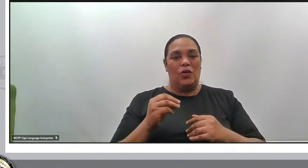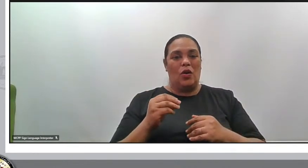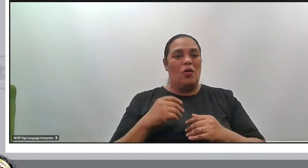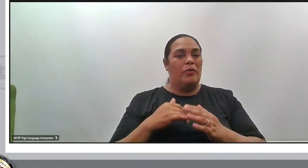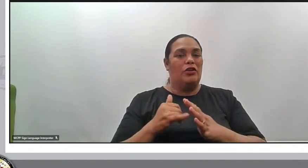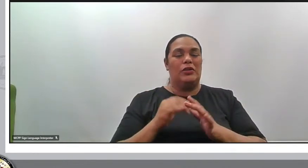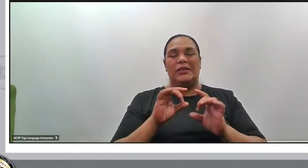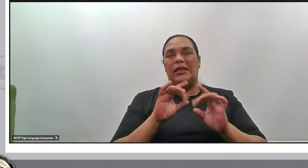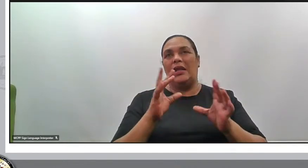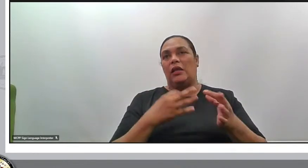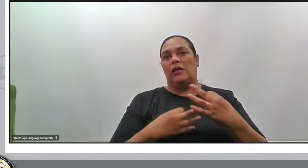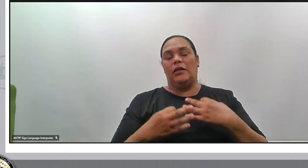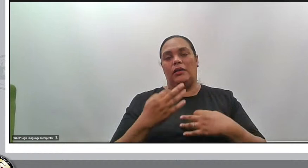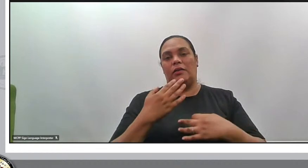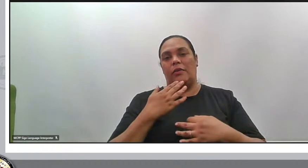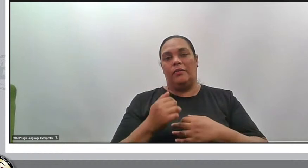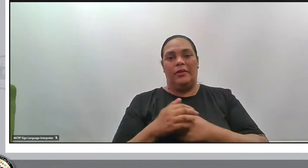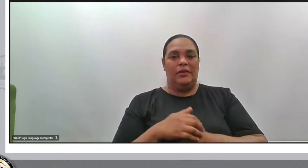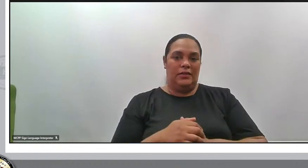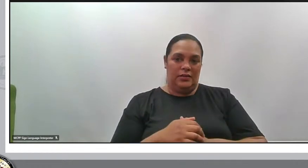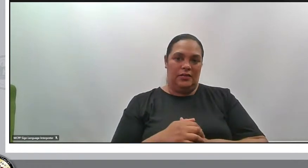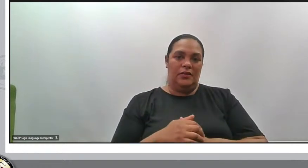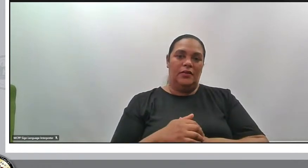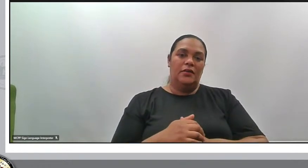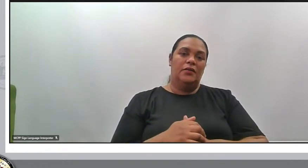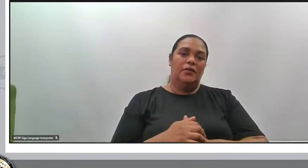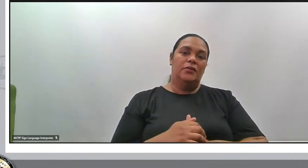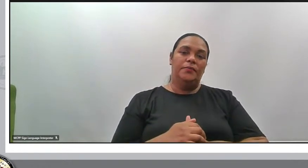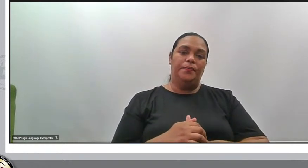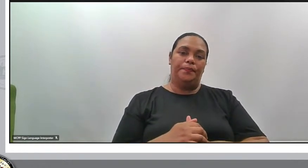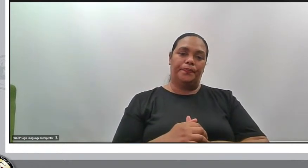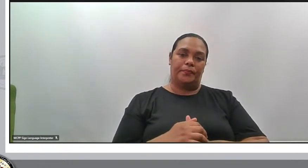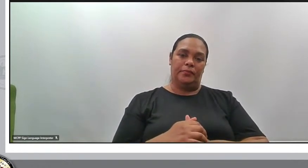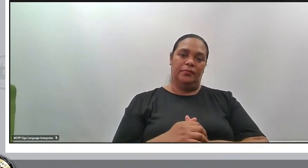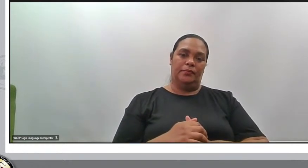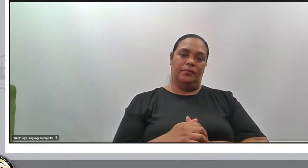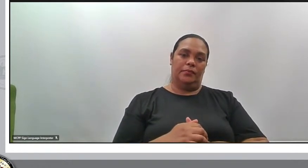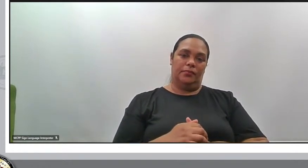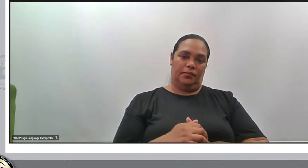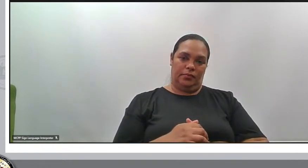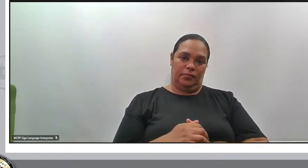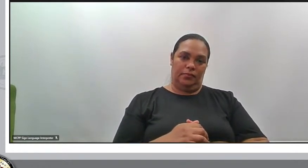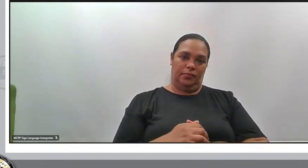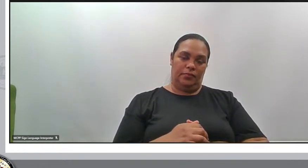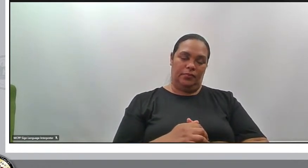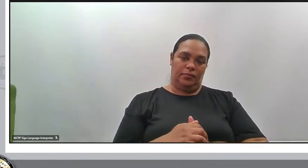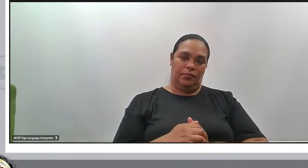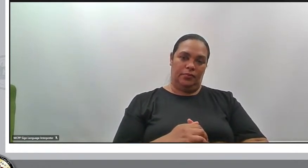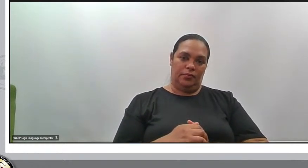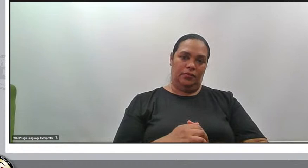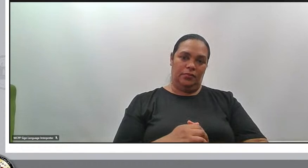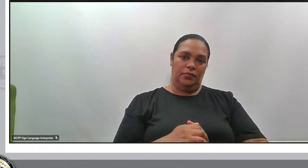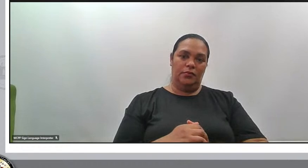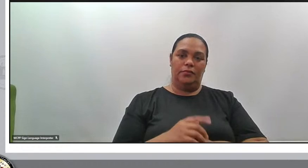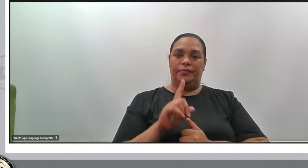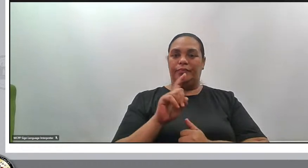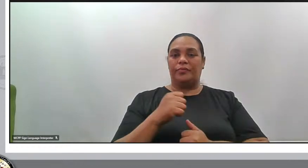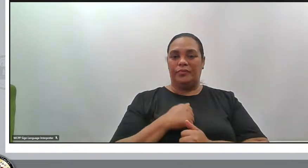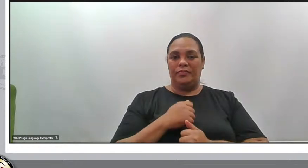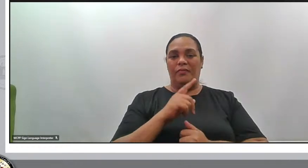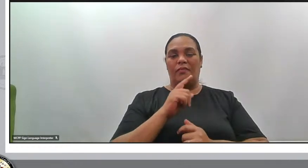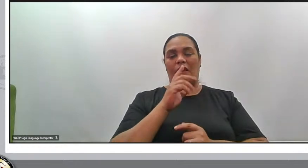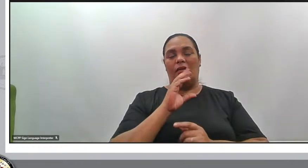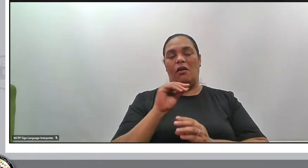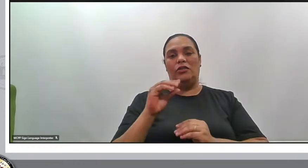just get clarity on those ones? Thank you. Okay. Some of my questions have already been